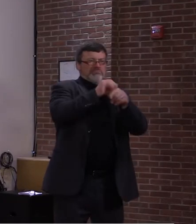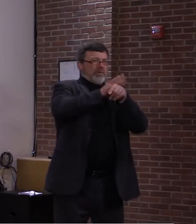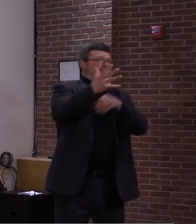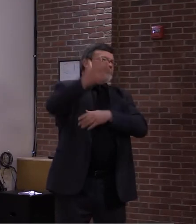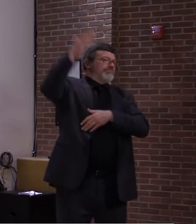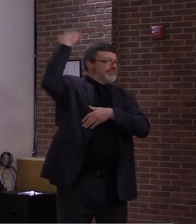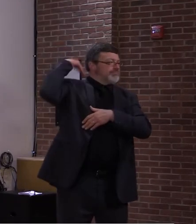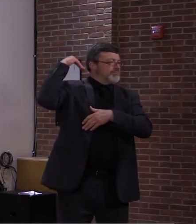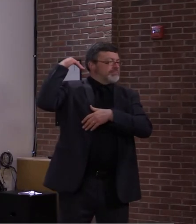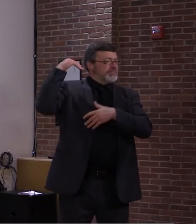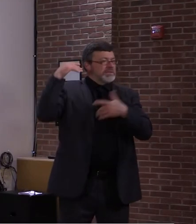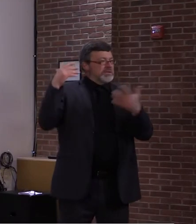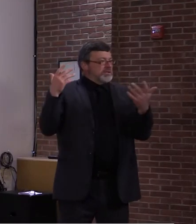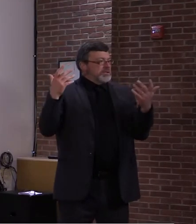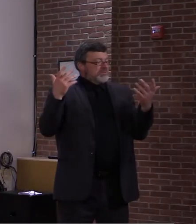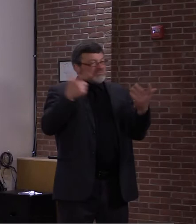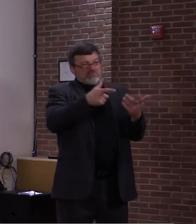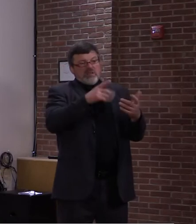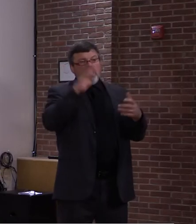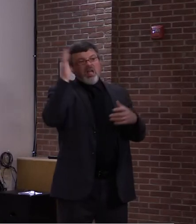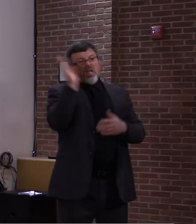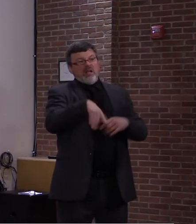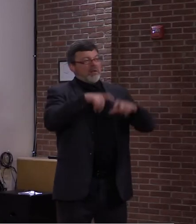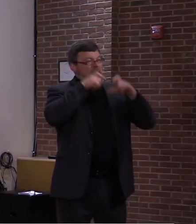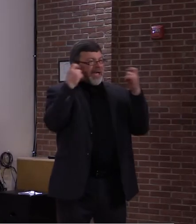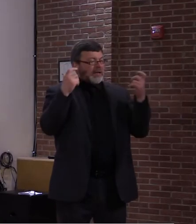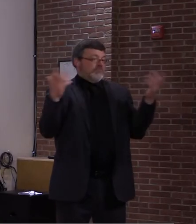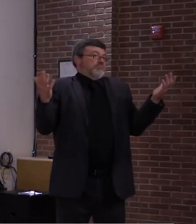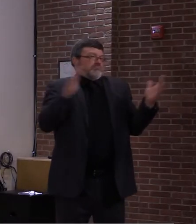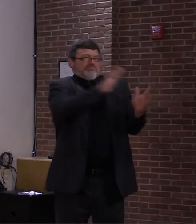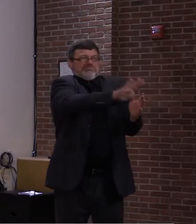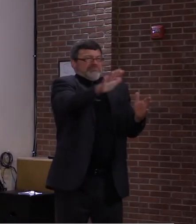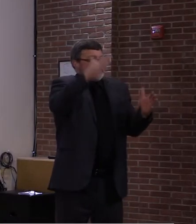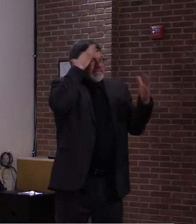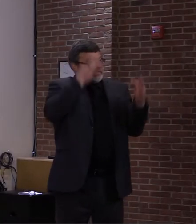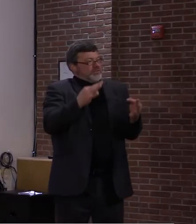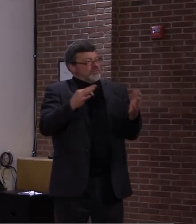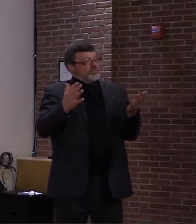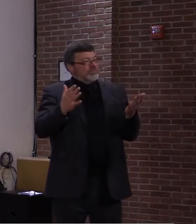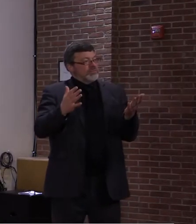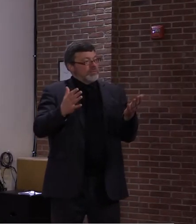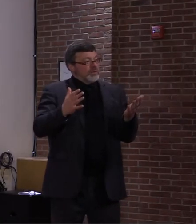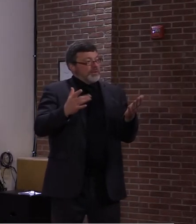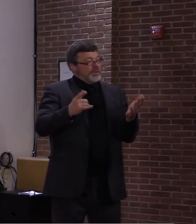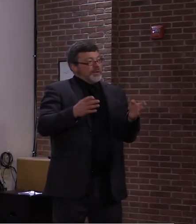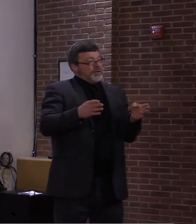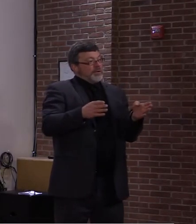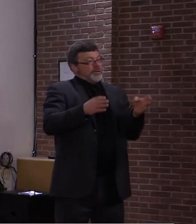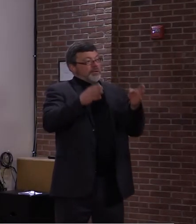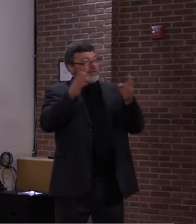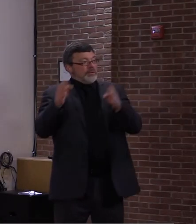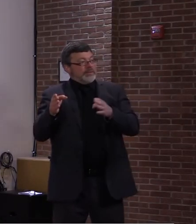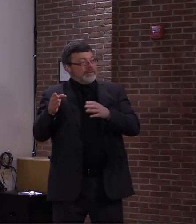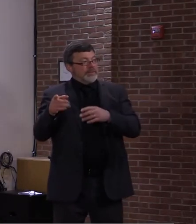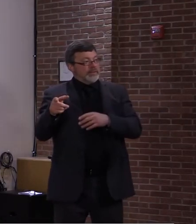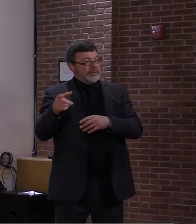not had the need to wear a mask. There are others who are going to view their activities to be very